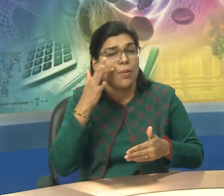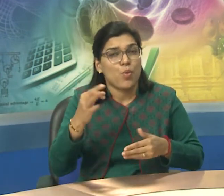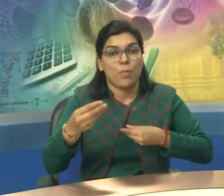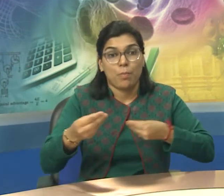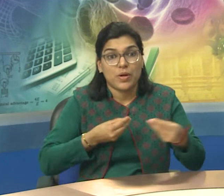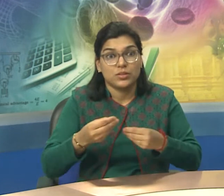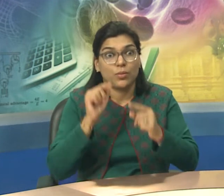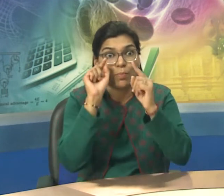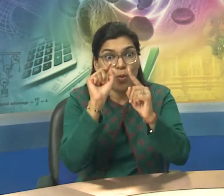the company can